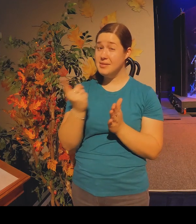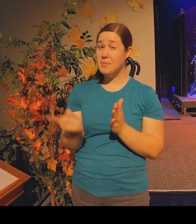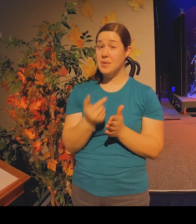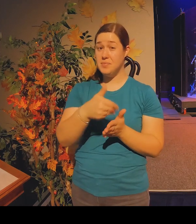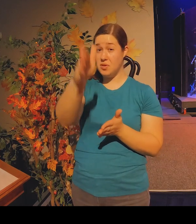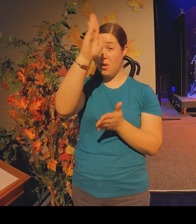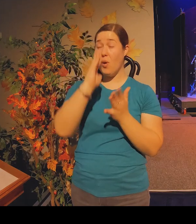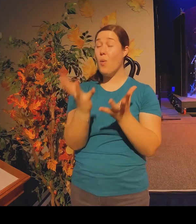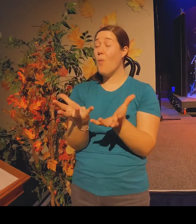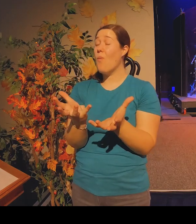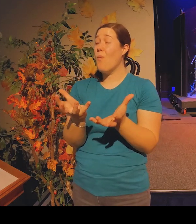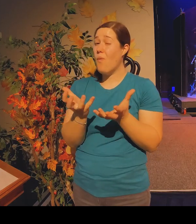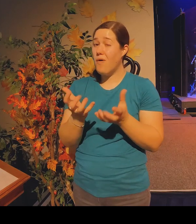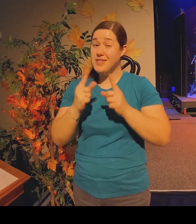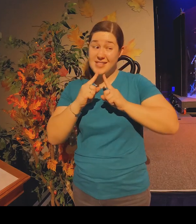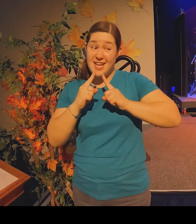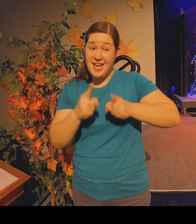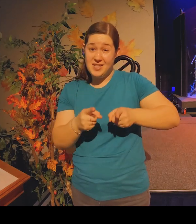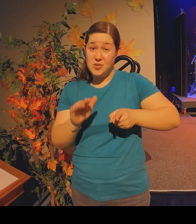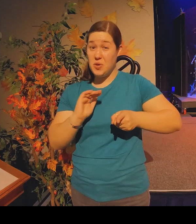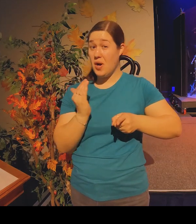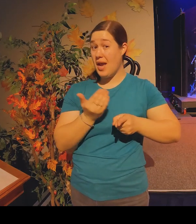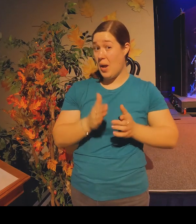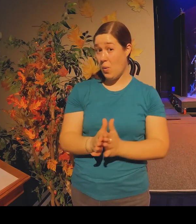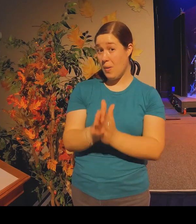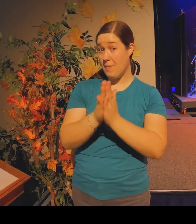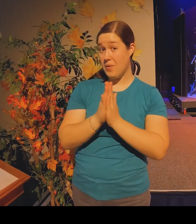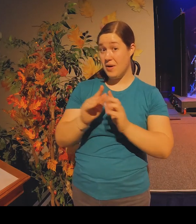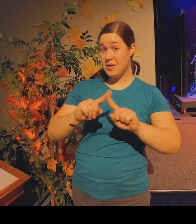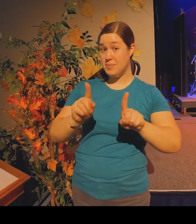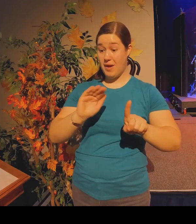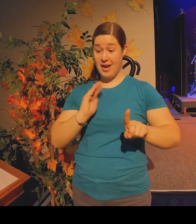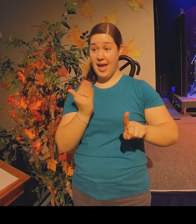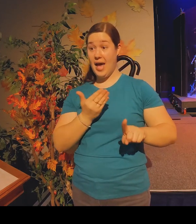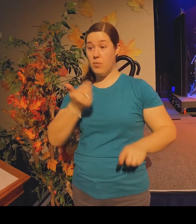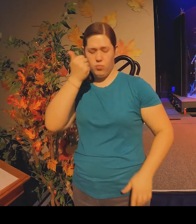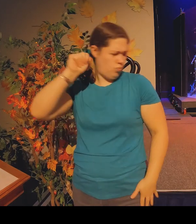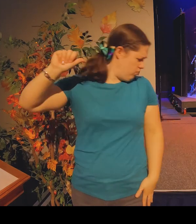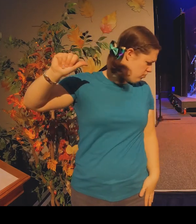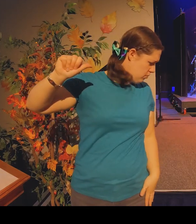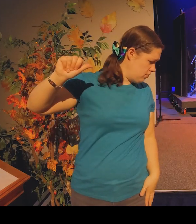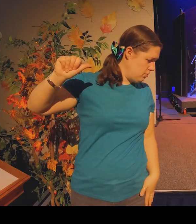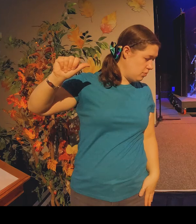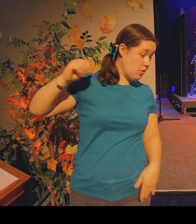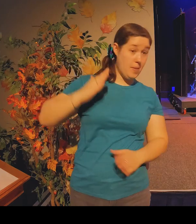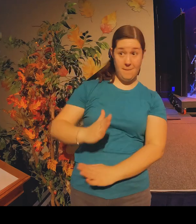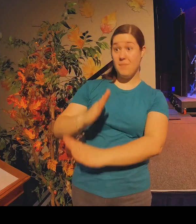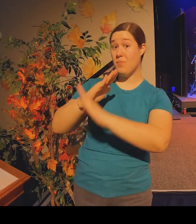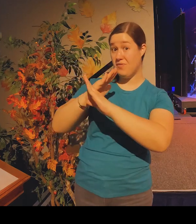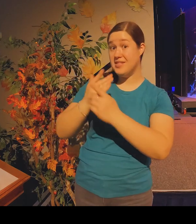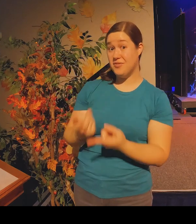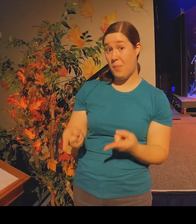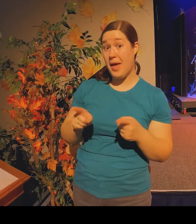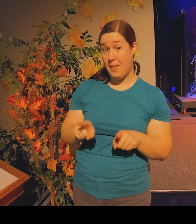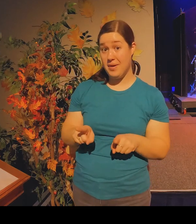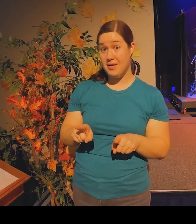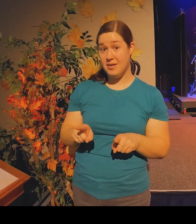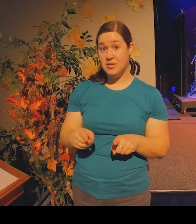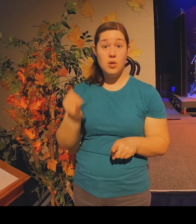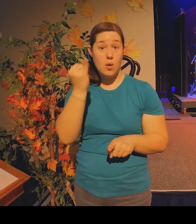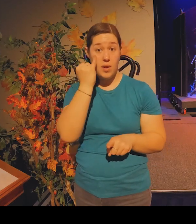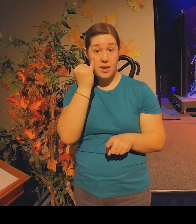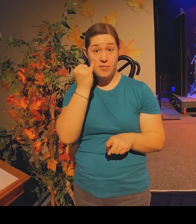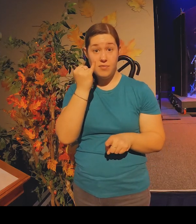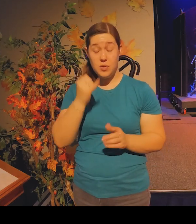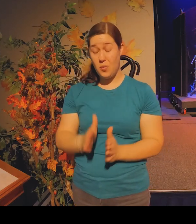our prayers, but our rebellion prevents it from happening, right? I mean, if you're praying for God to hold